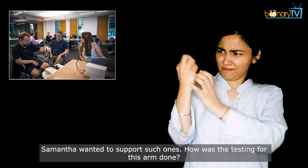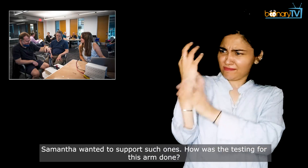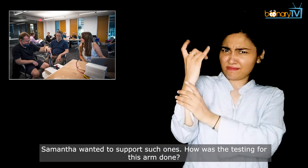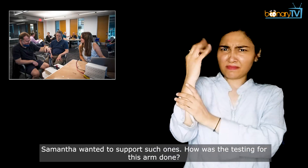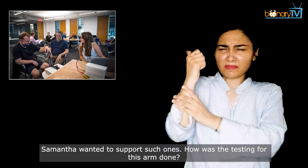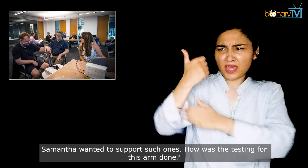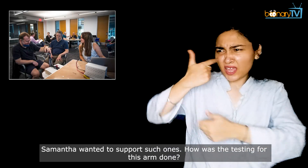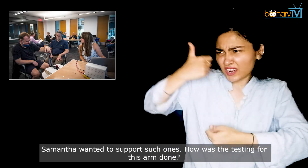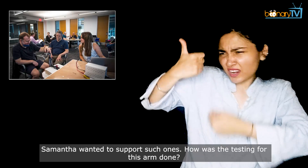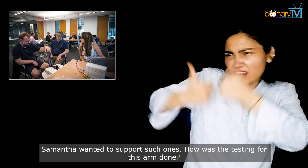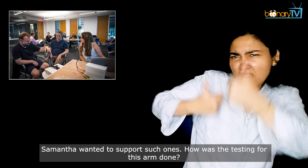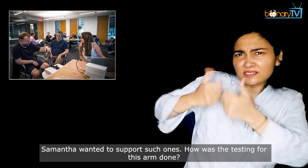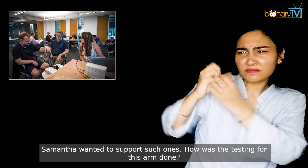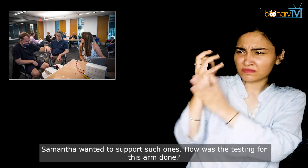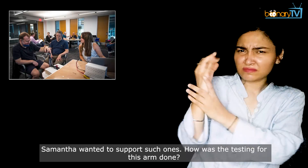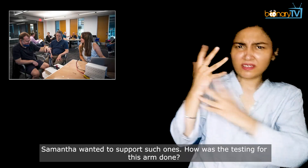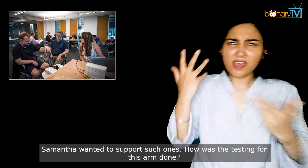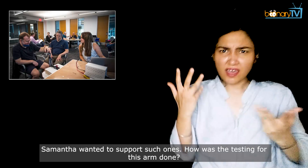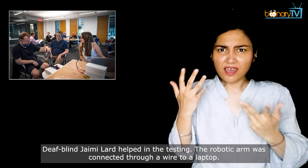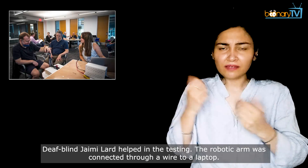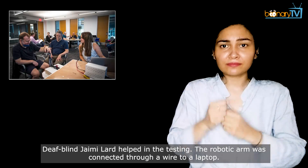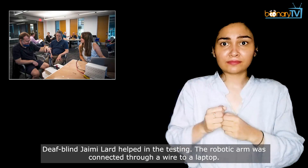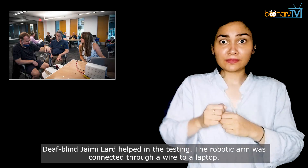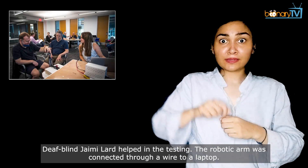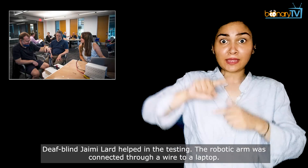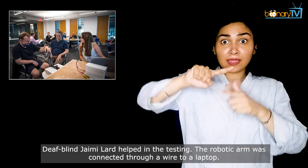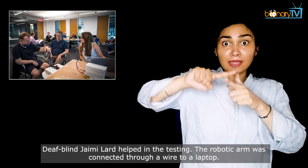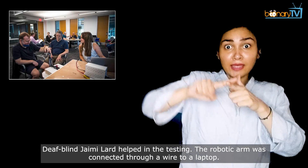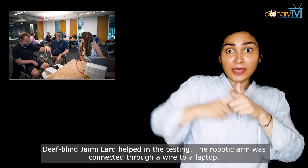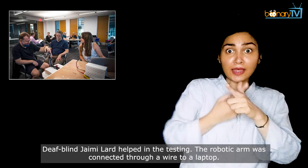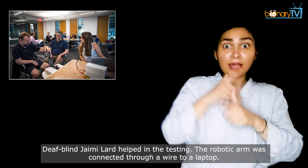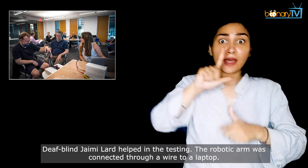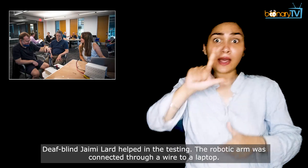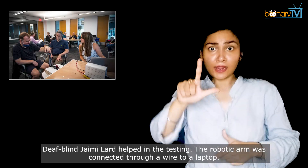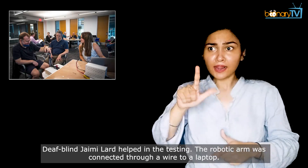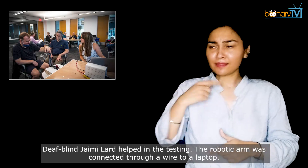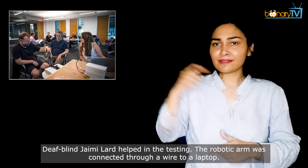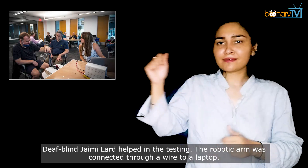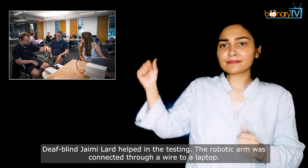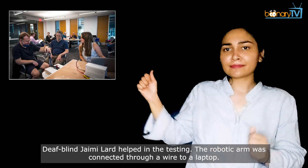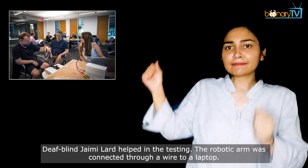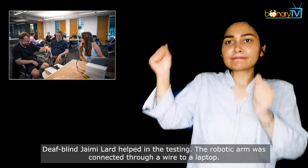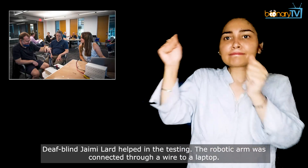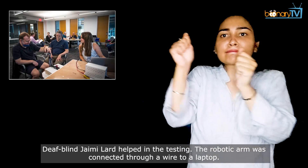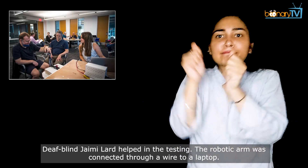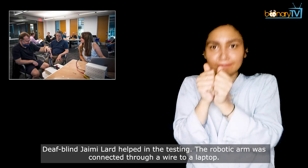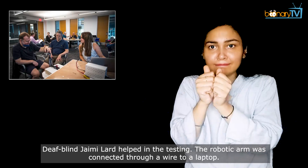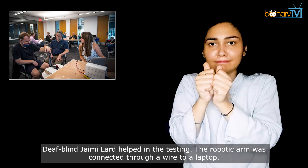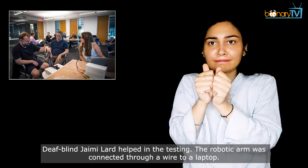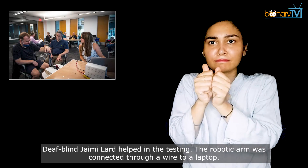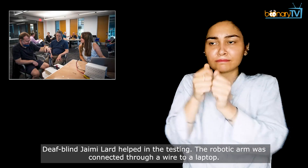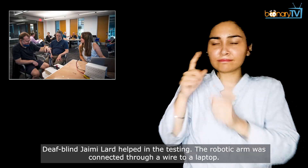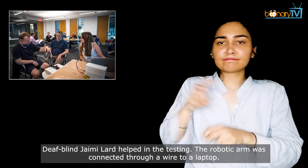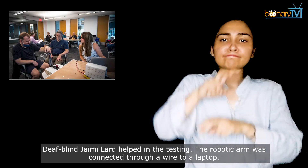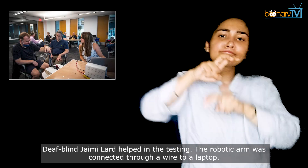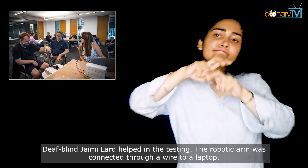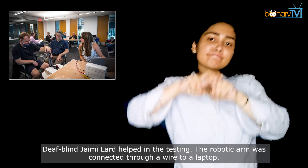for this arm done? Deaf-blind Jamie Ludd helped in the testing. The